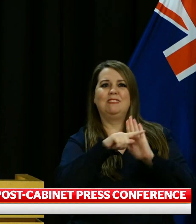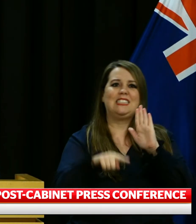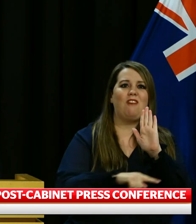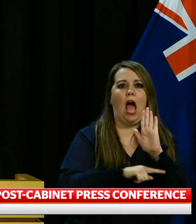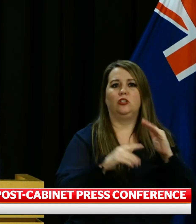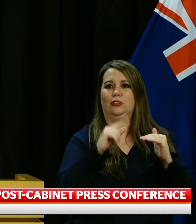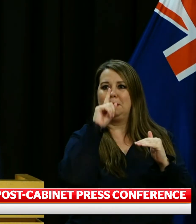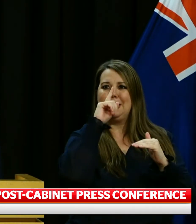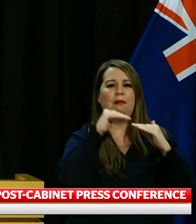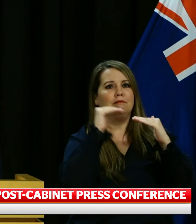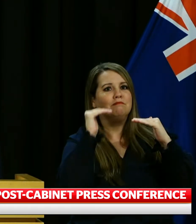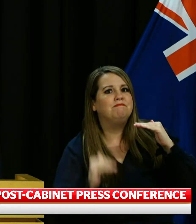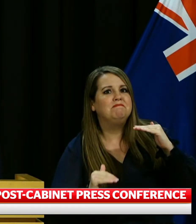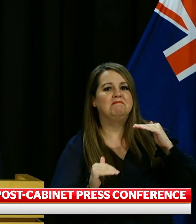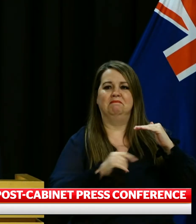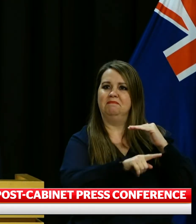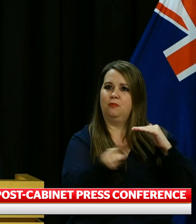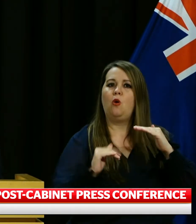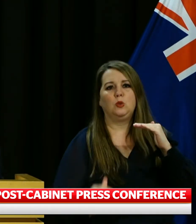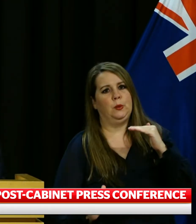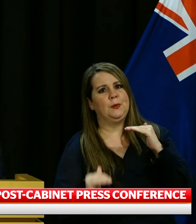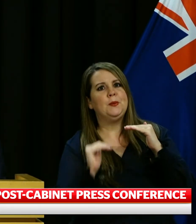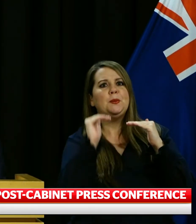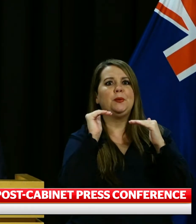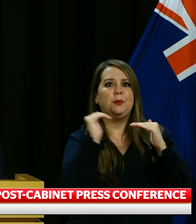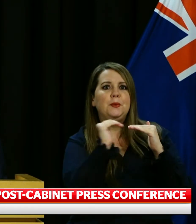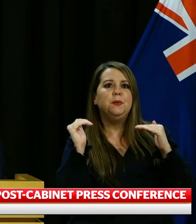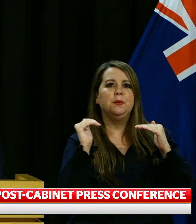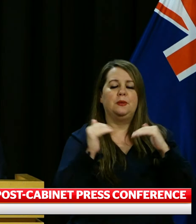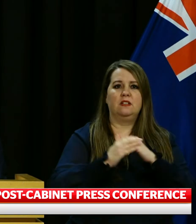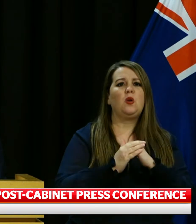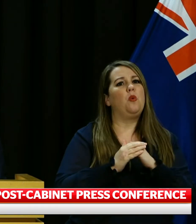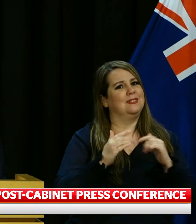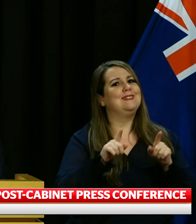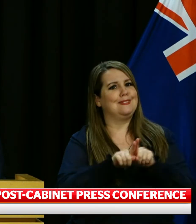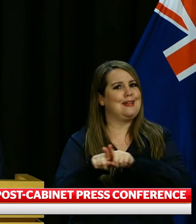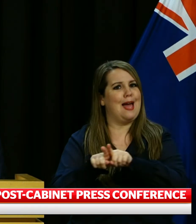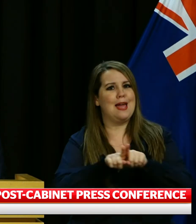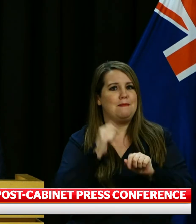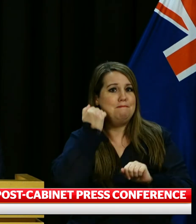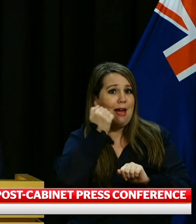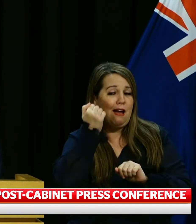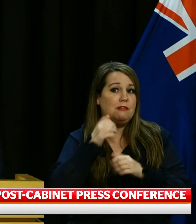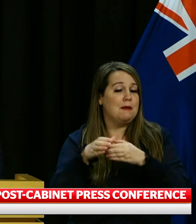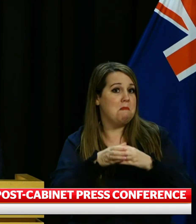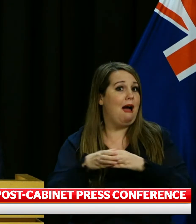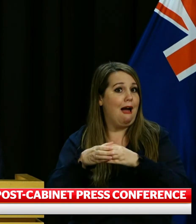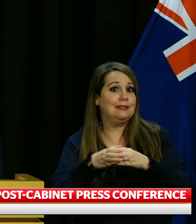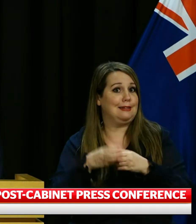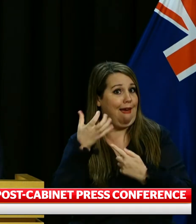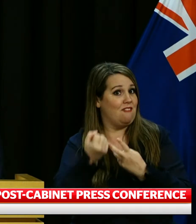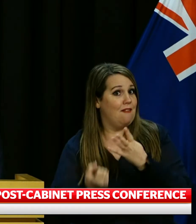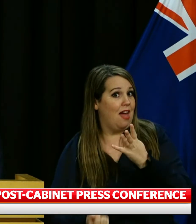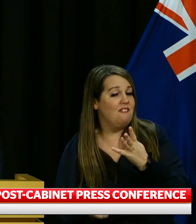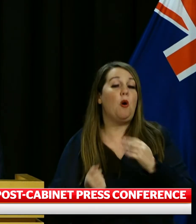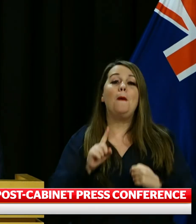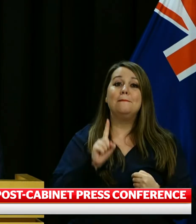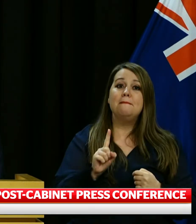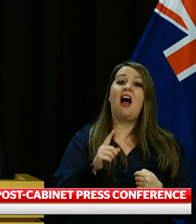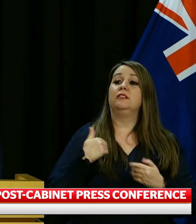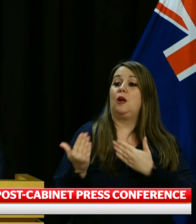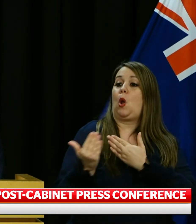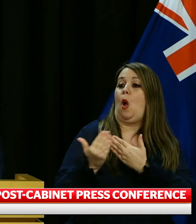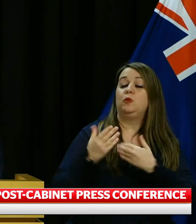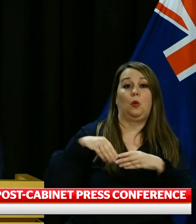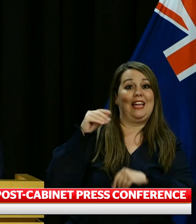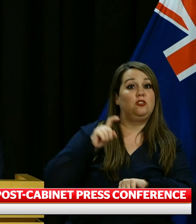in common. It may well be, as we get closer to the election, that there are some areas where we don't agree with them, where there are some things that we take off the table in